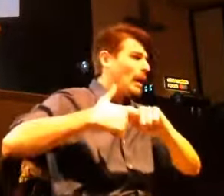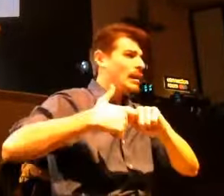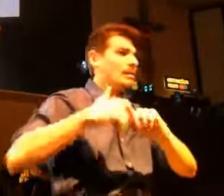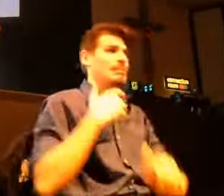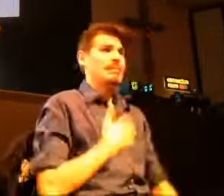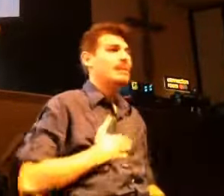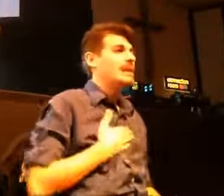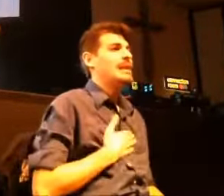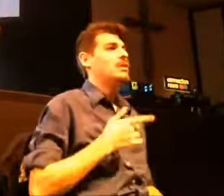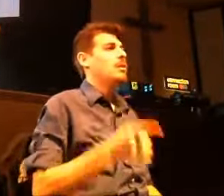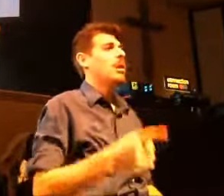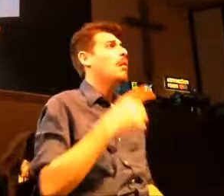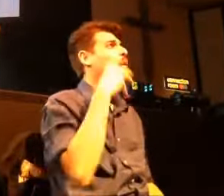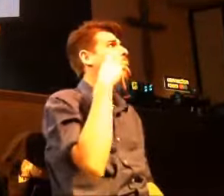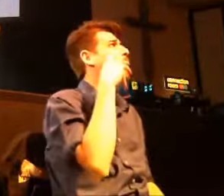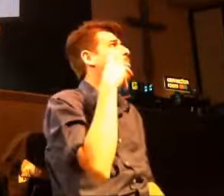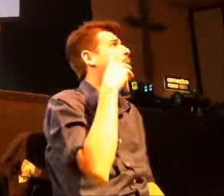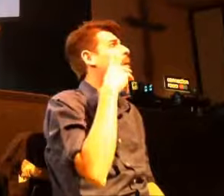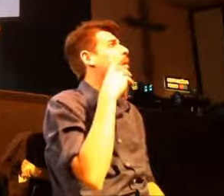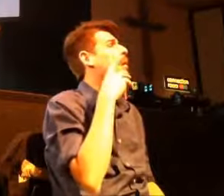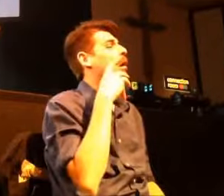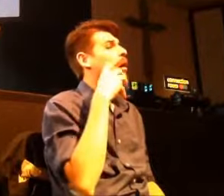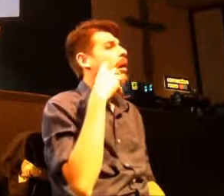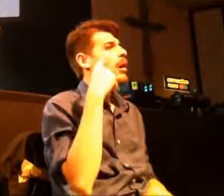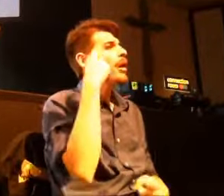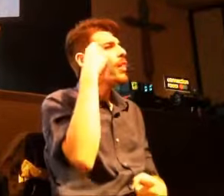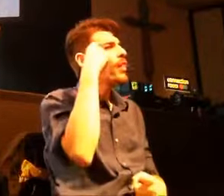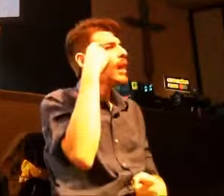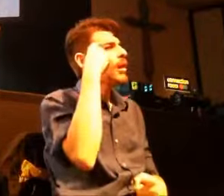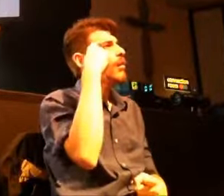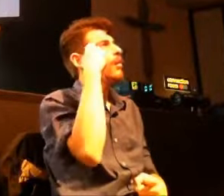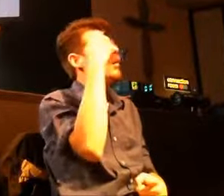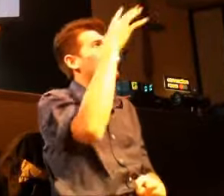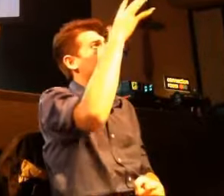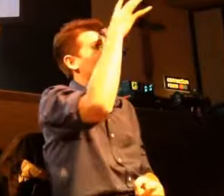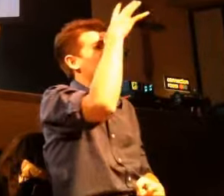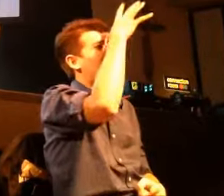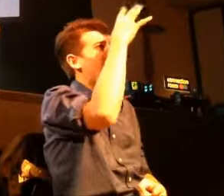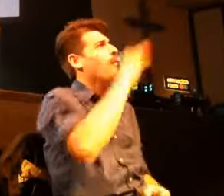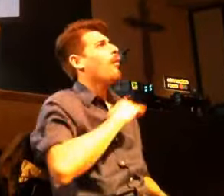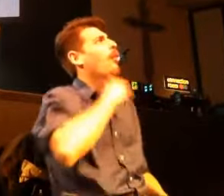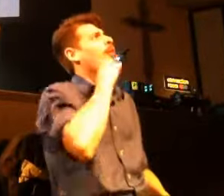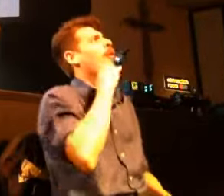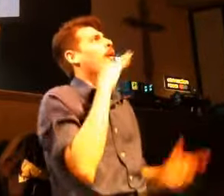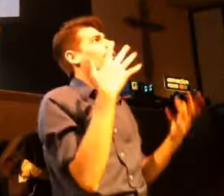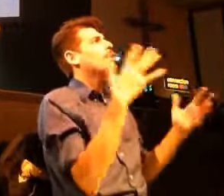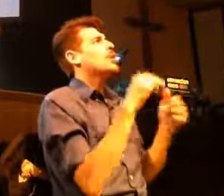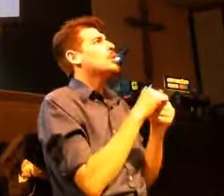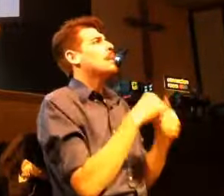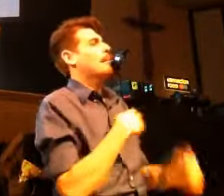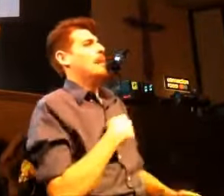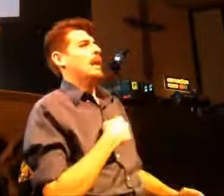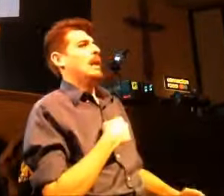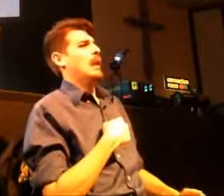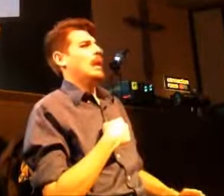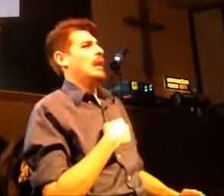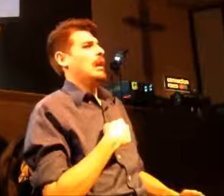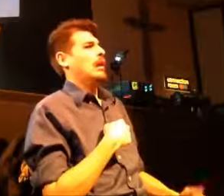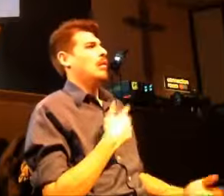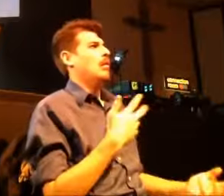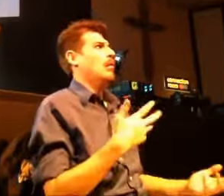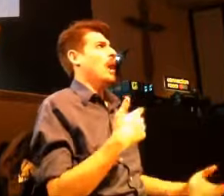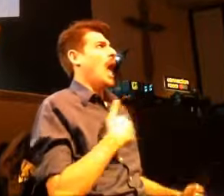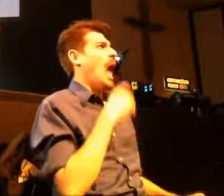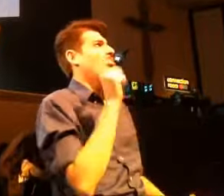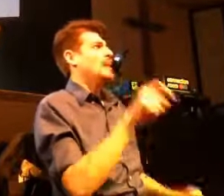was starting, can Dad handle me? Can you handle me? Do I need to wrap this up? Do I need to fix this before